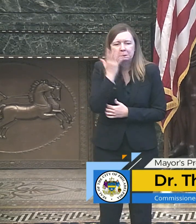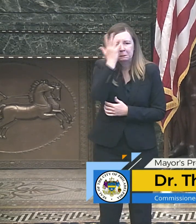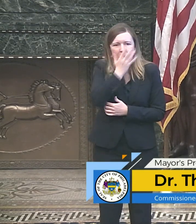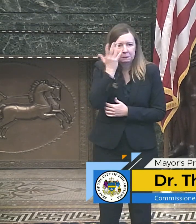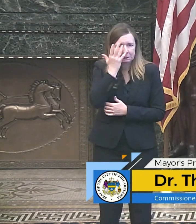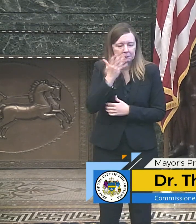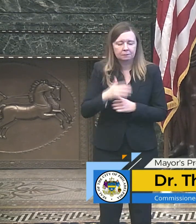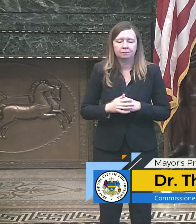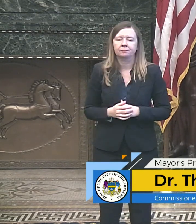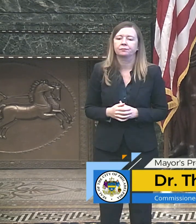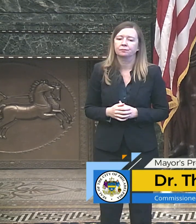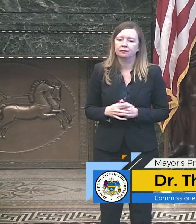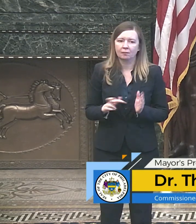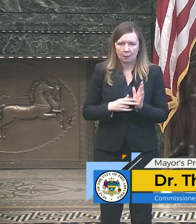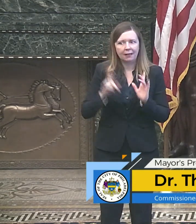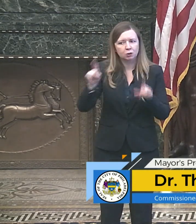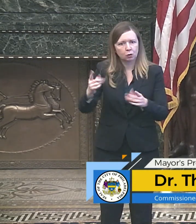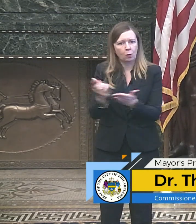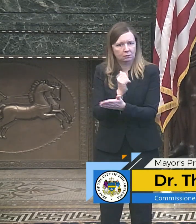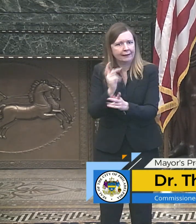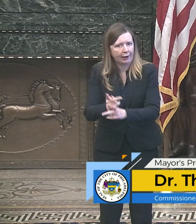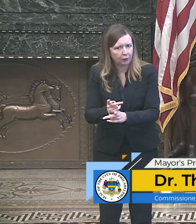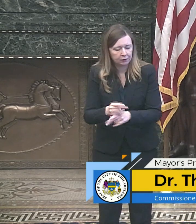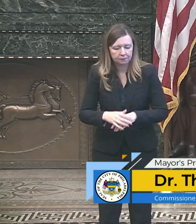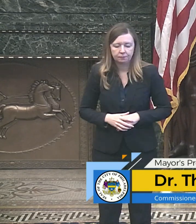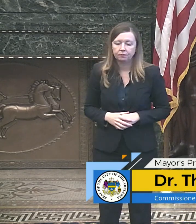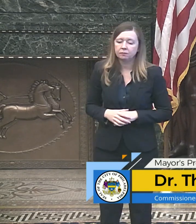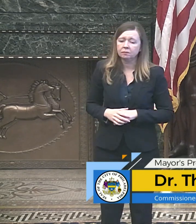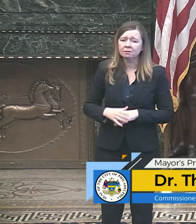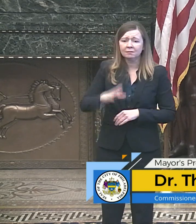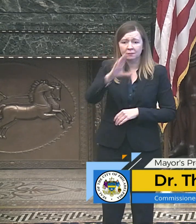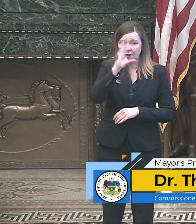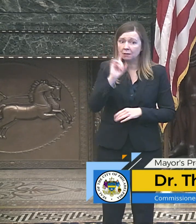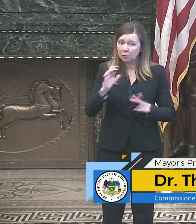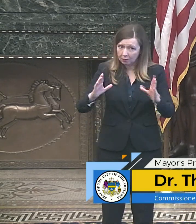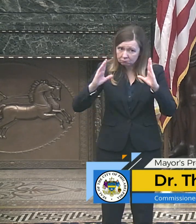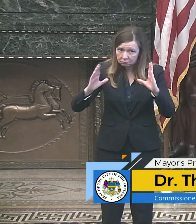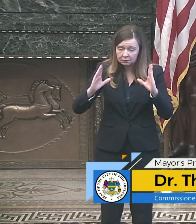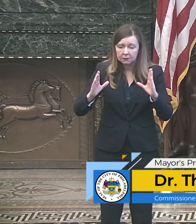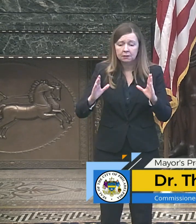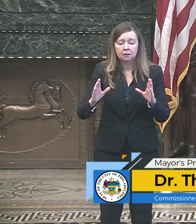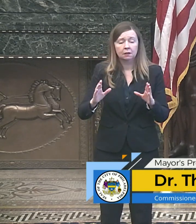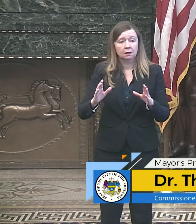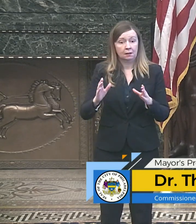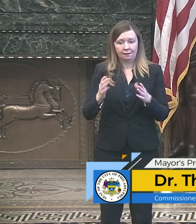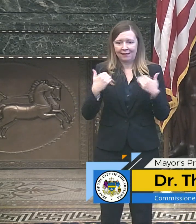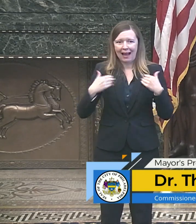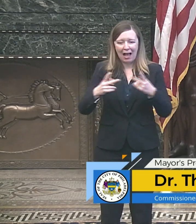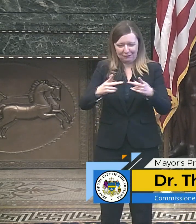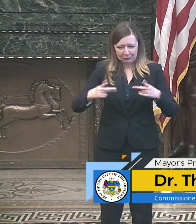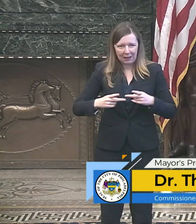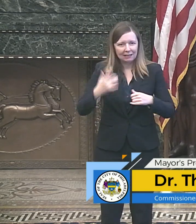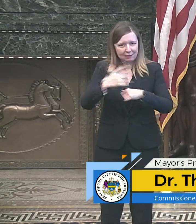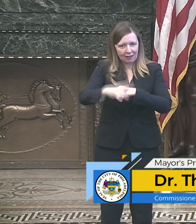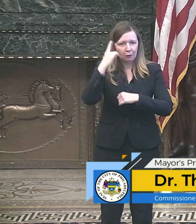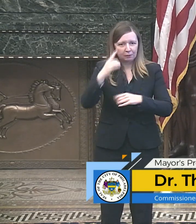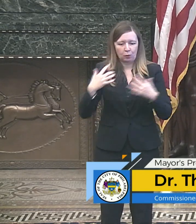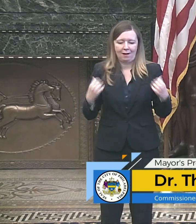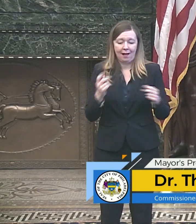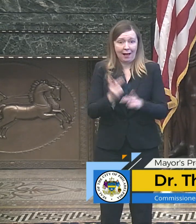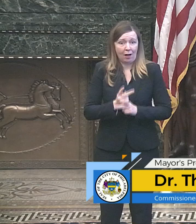face. The hospitals in Philadelphia are very much attuned to this. They have opened up space so that they're available for health